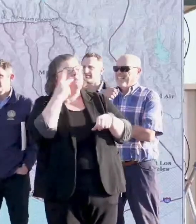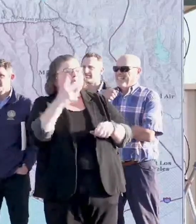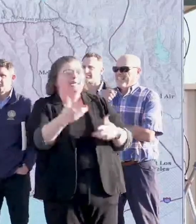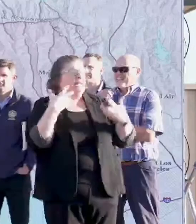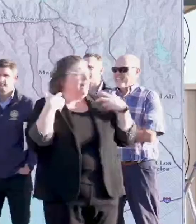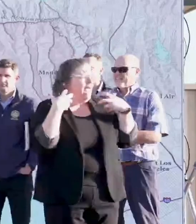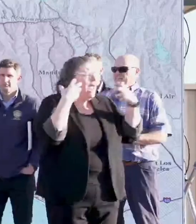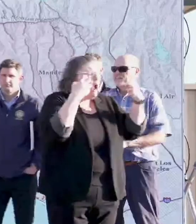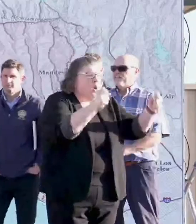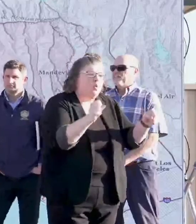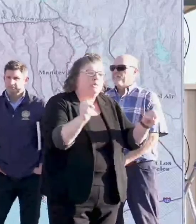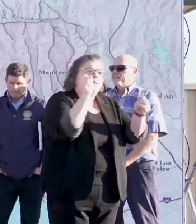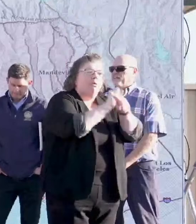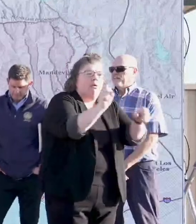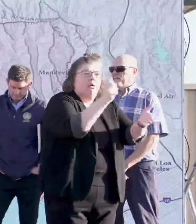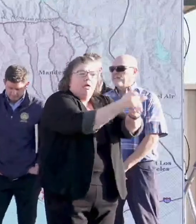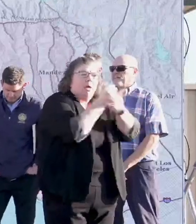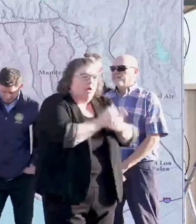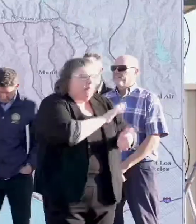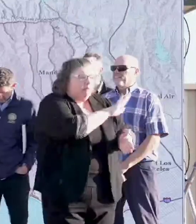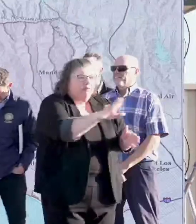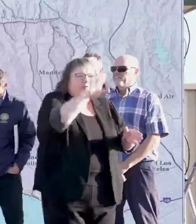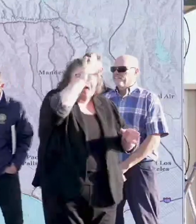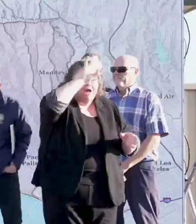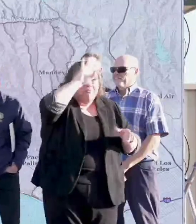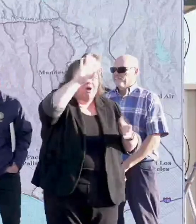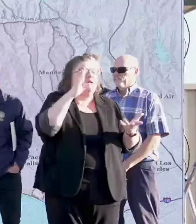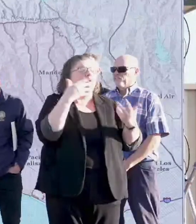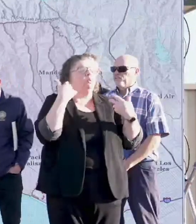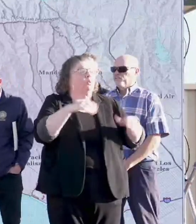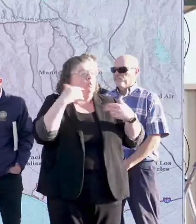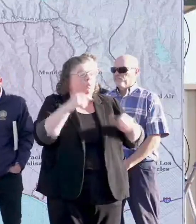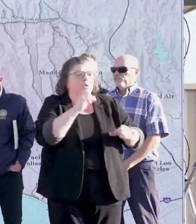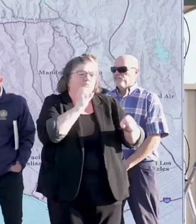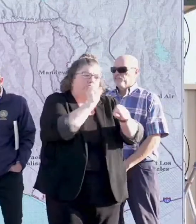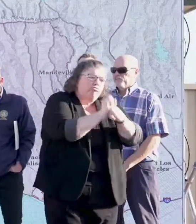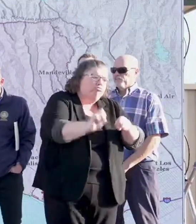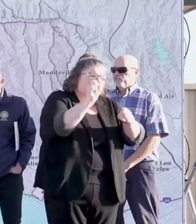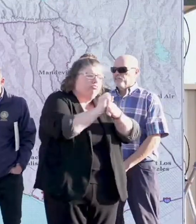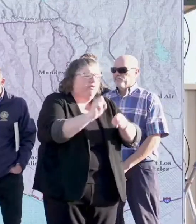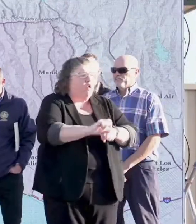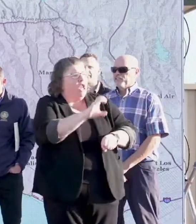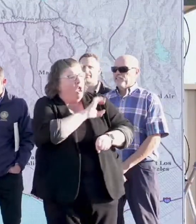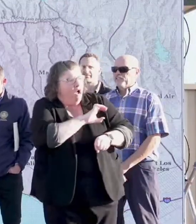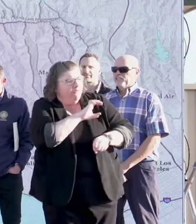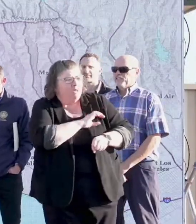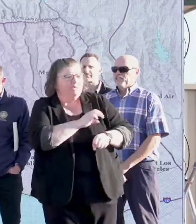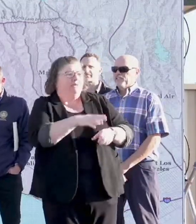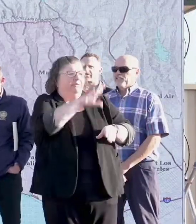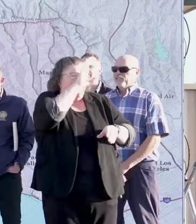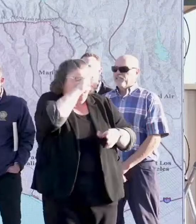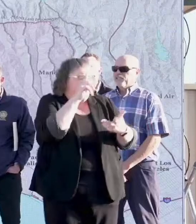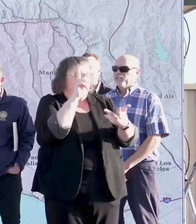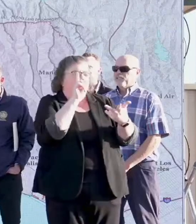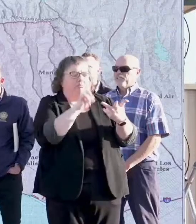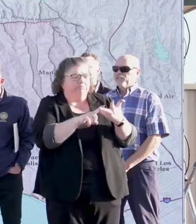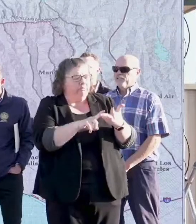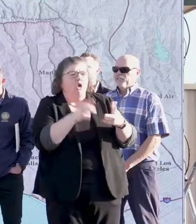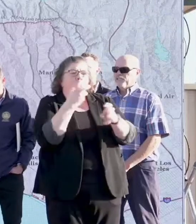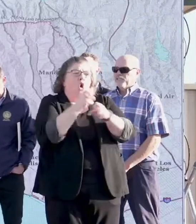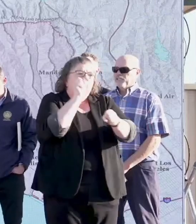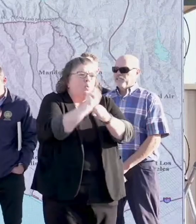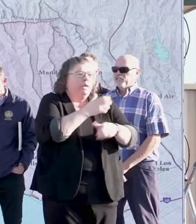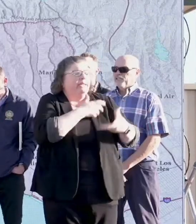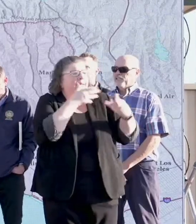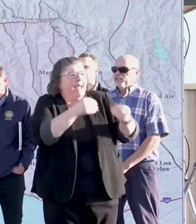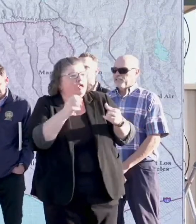heroism of our firefighters, the diligence of our law enforcement officers, the hard work and the compassion